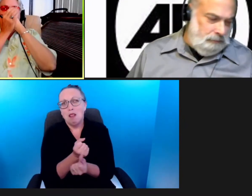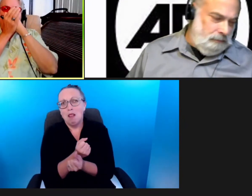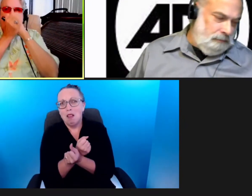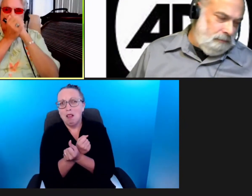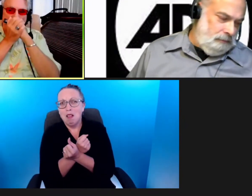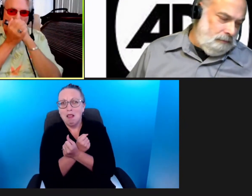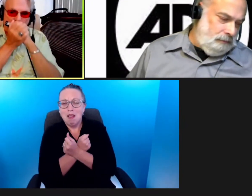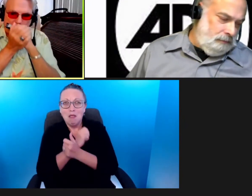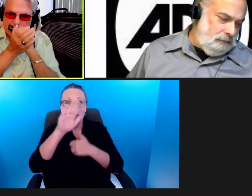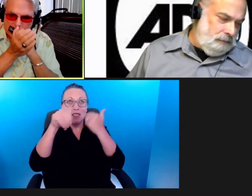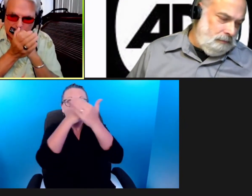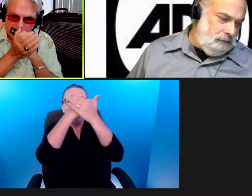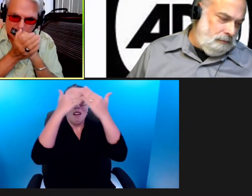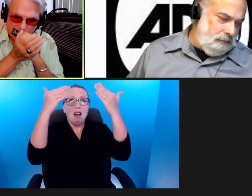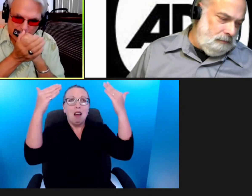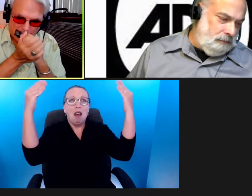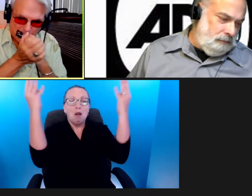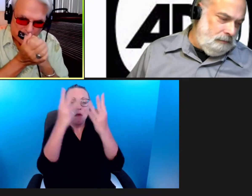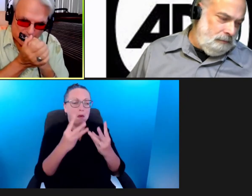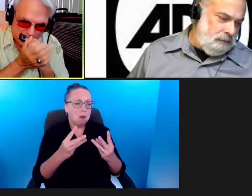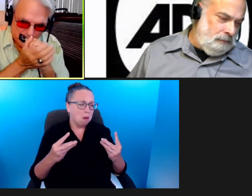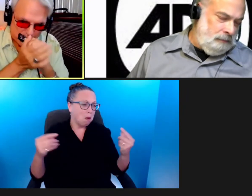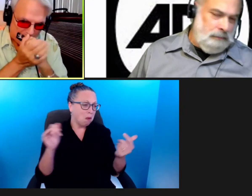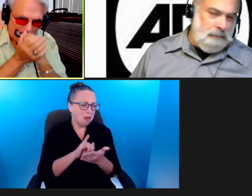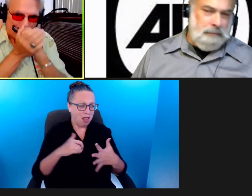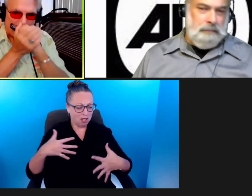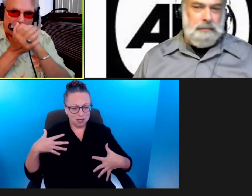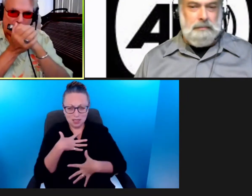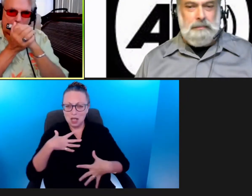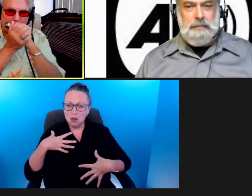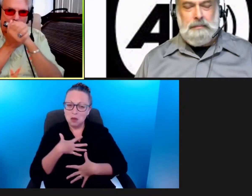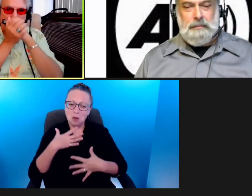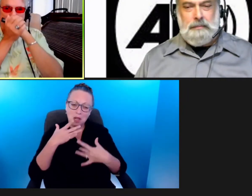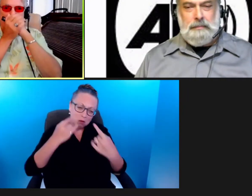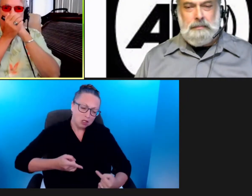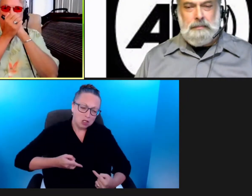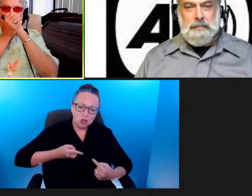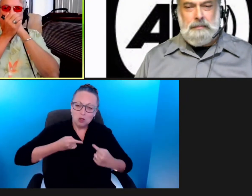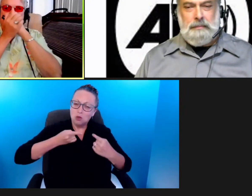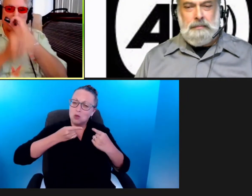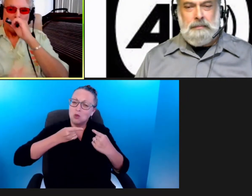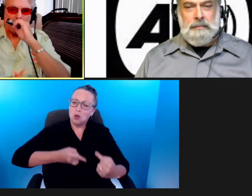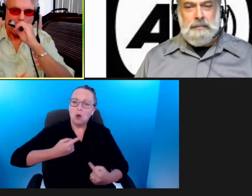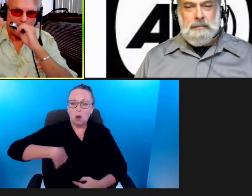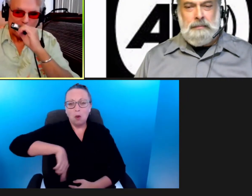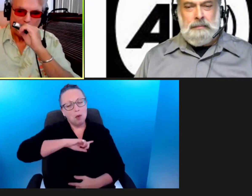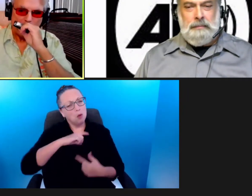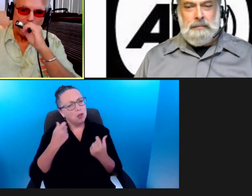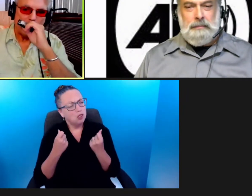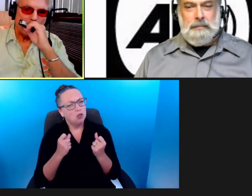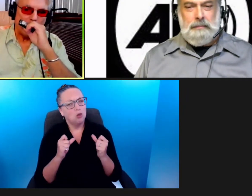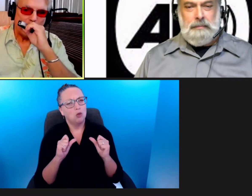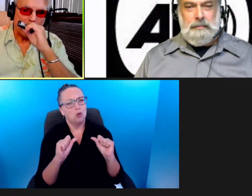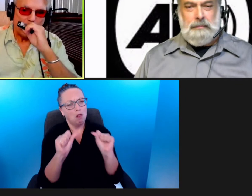we haven't stopped the terror, though we struggle and we try.